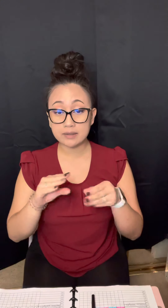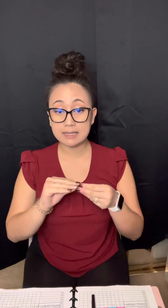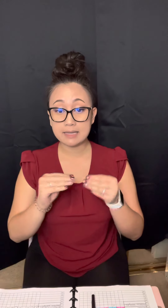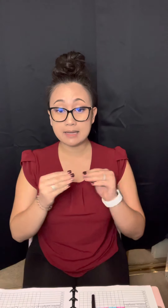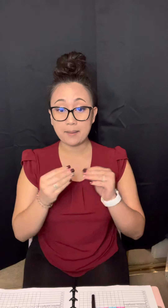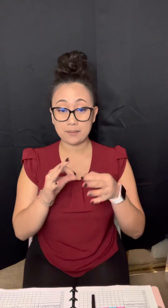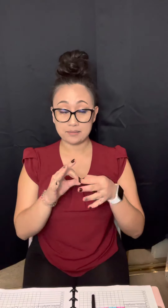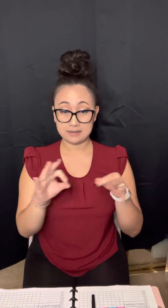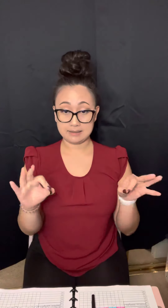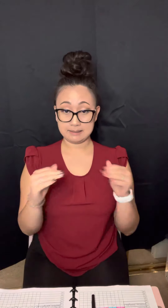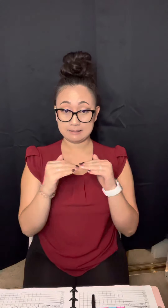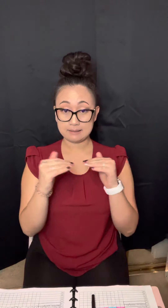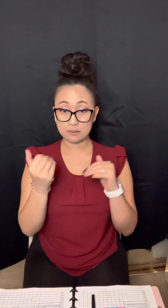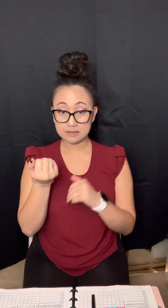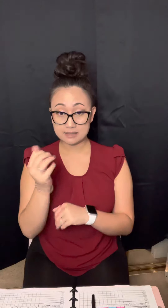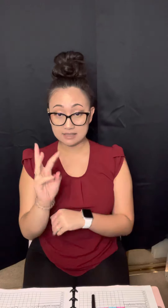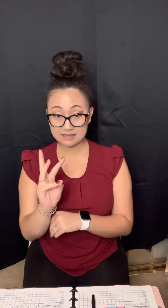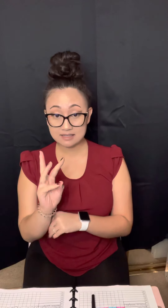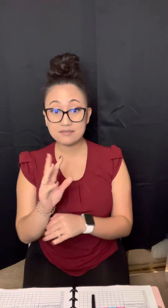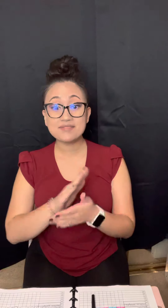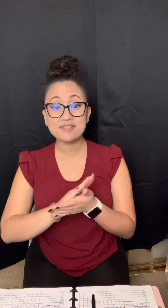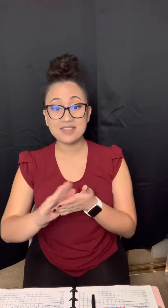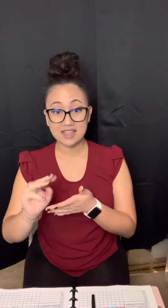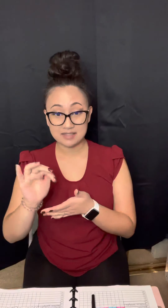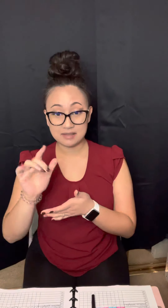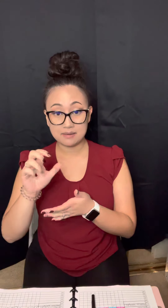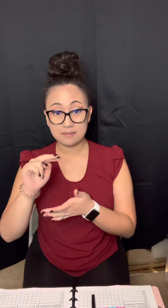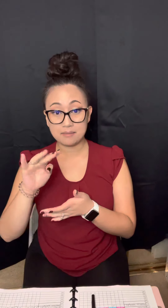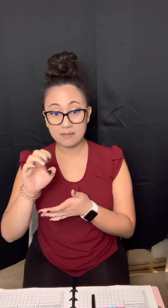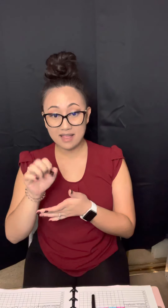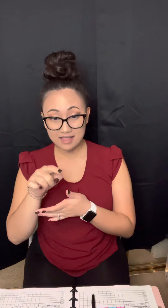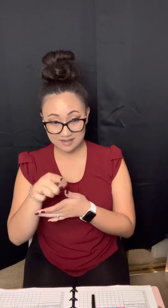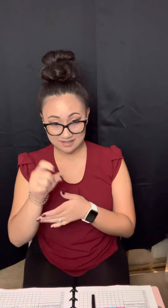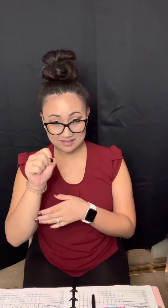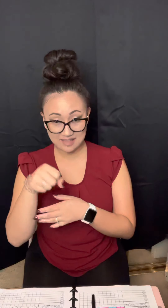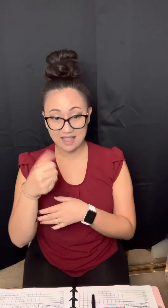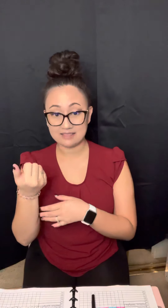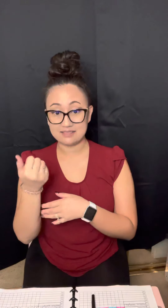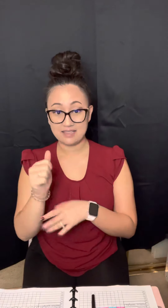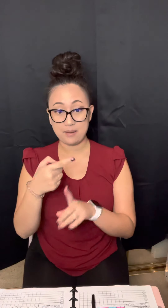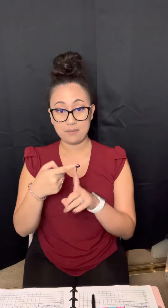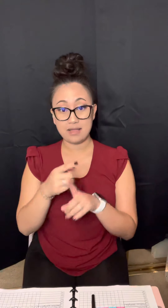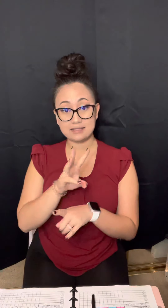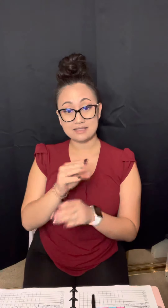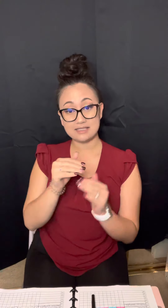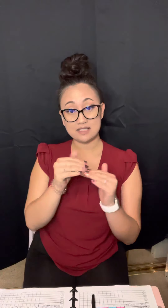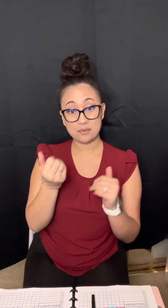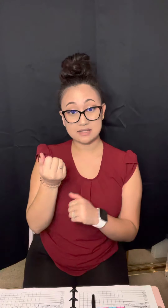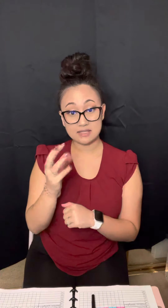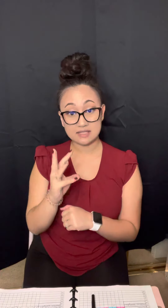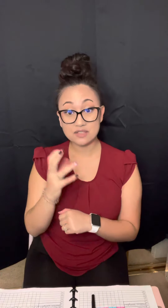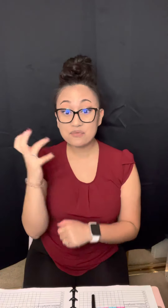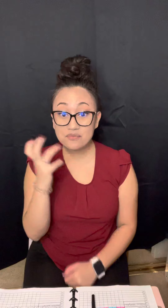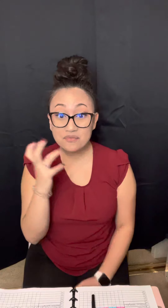16. Ooh, nice, Melanie. 10 plus 6 equals 16. Wow, 10 plus 6